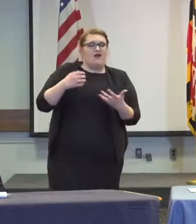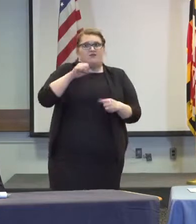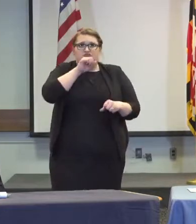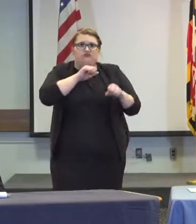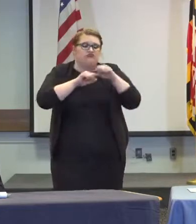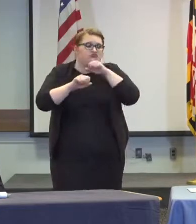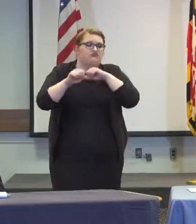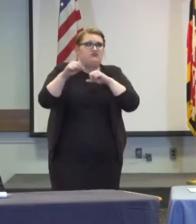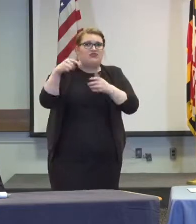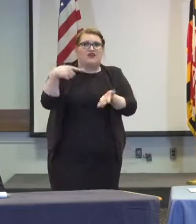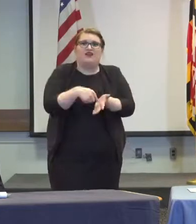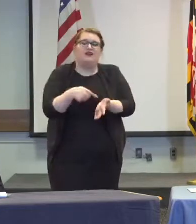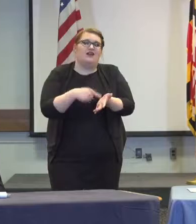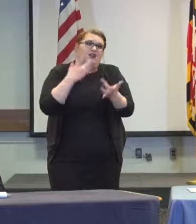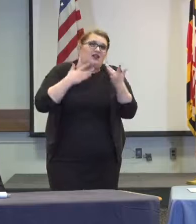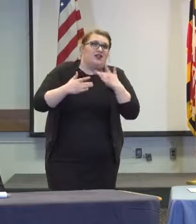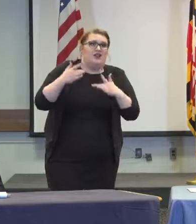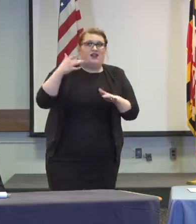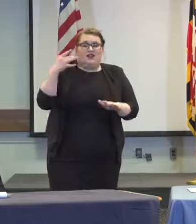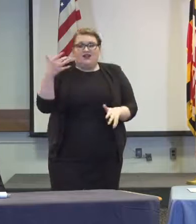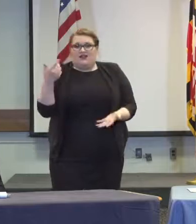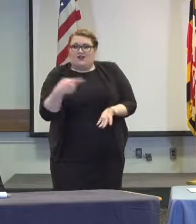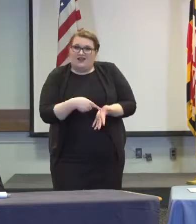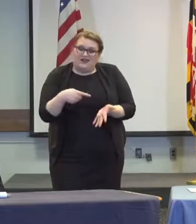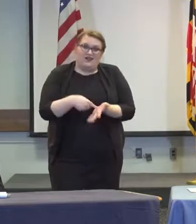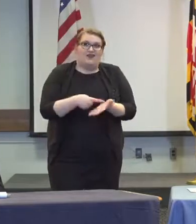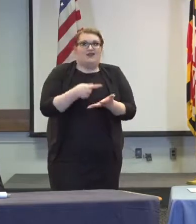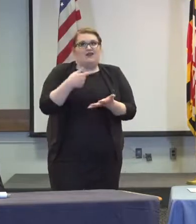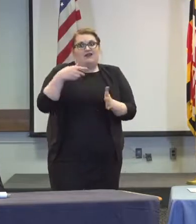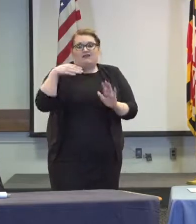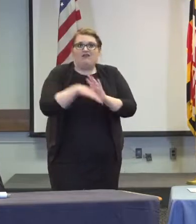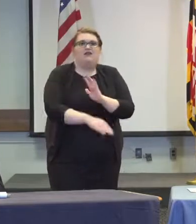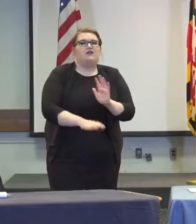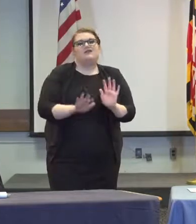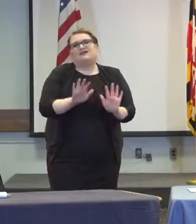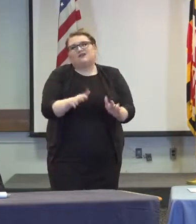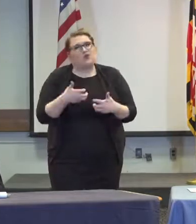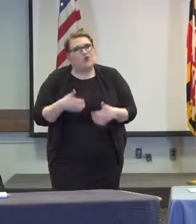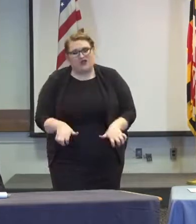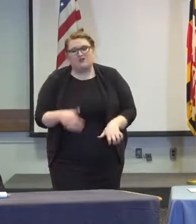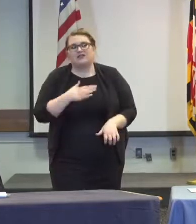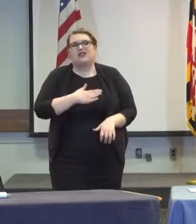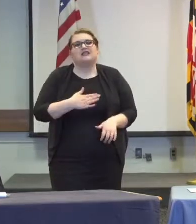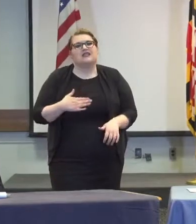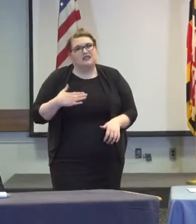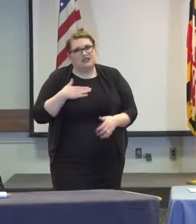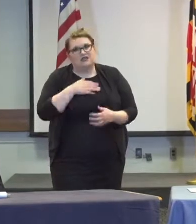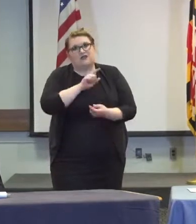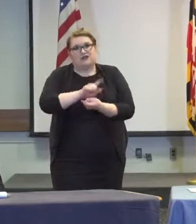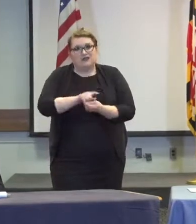and bills they can't pay and all the bad things that'll follow. So please go to